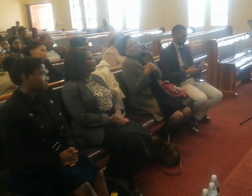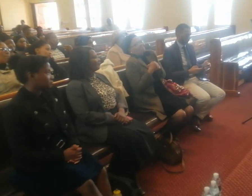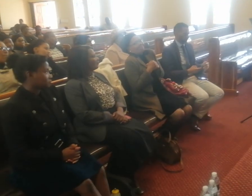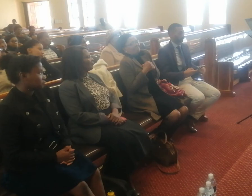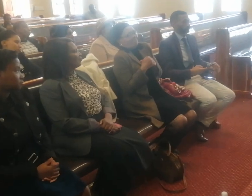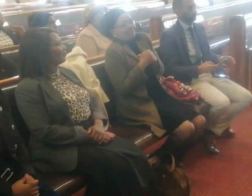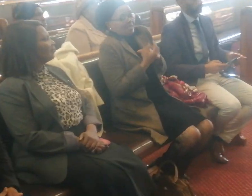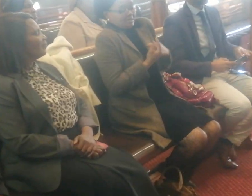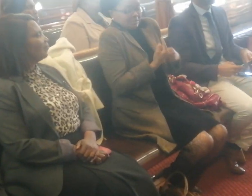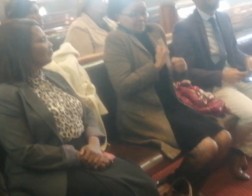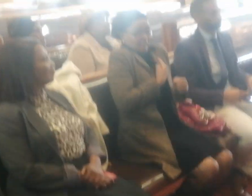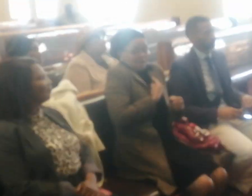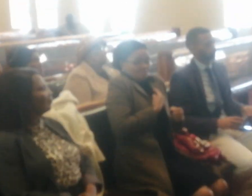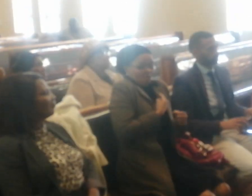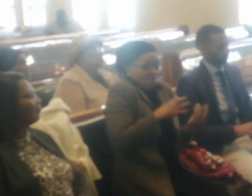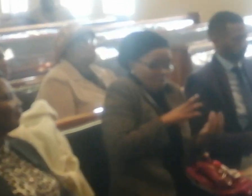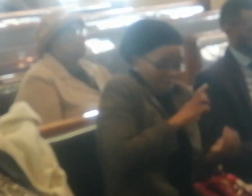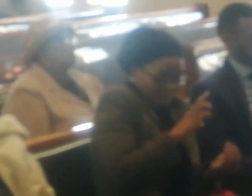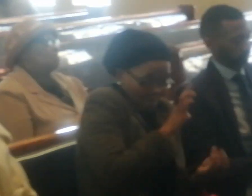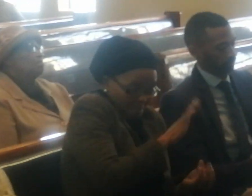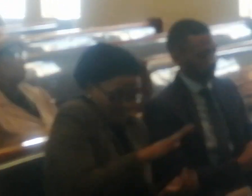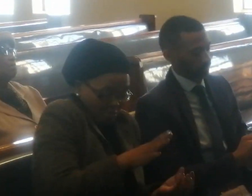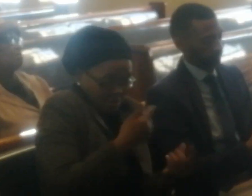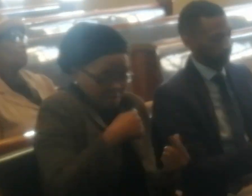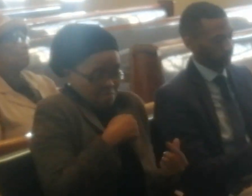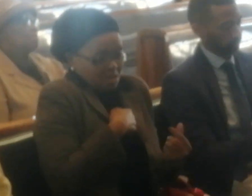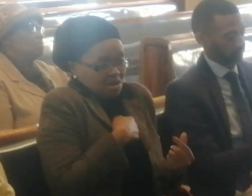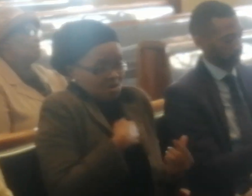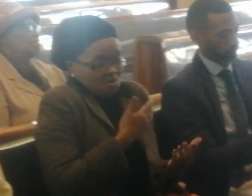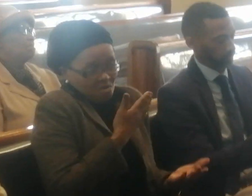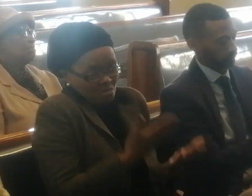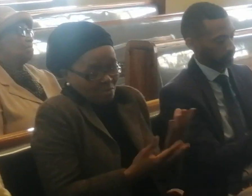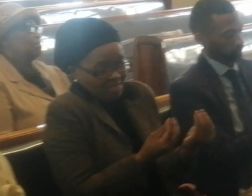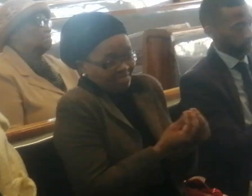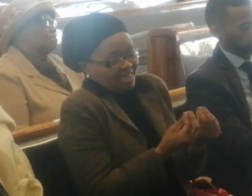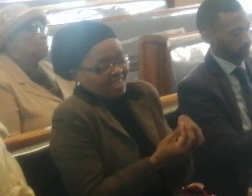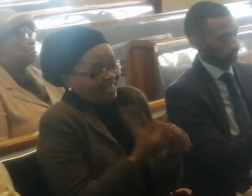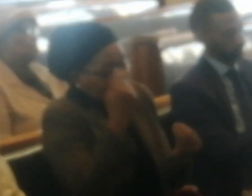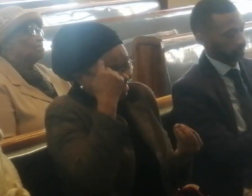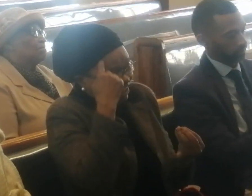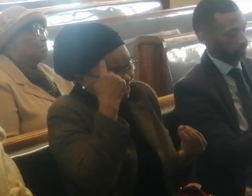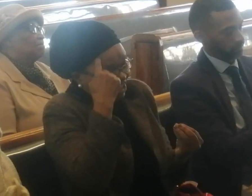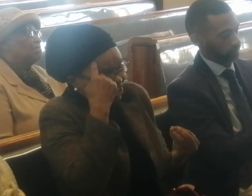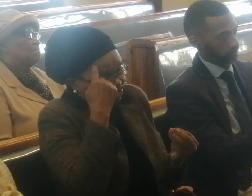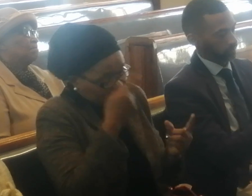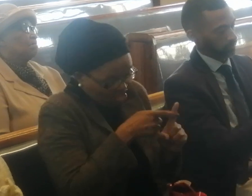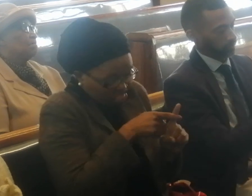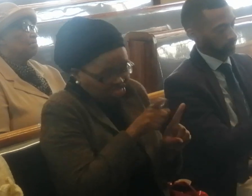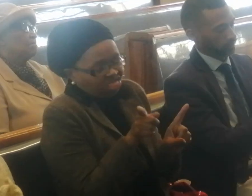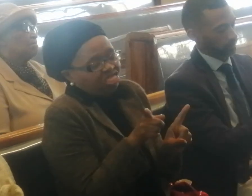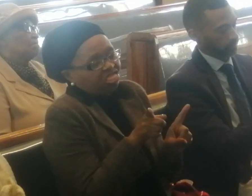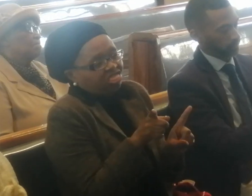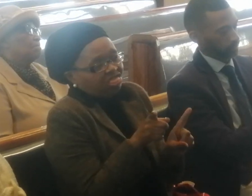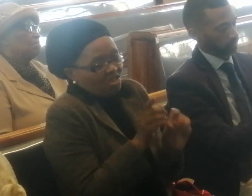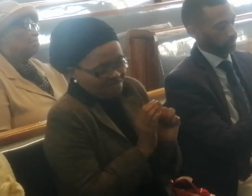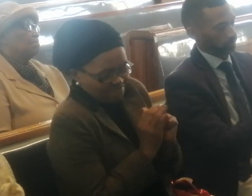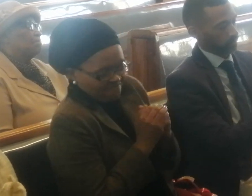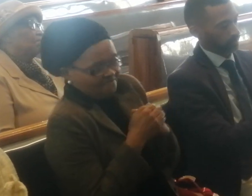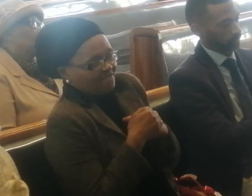ourselves or our people, or that which we think is a deviation from the norm. Hide it away, it's a